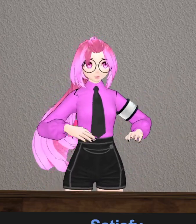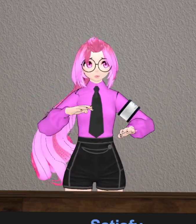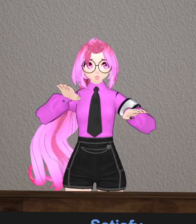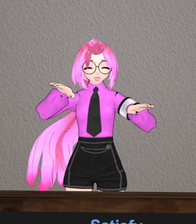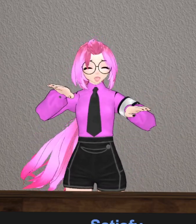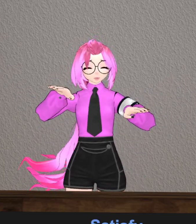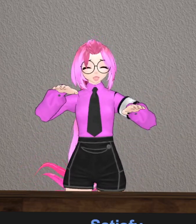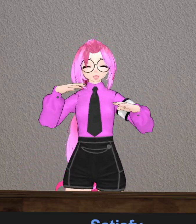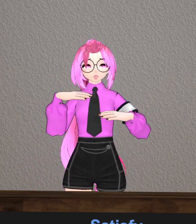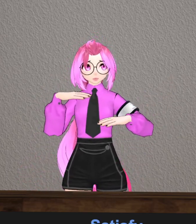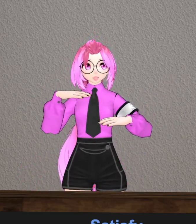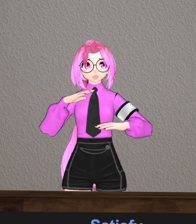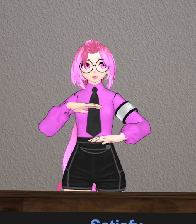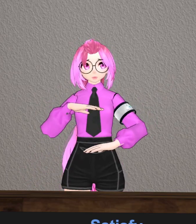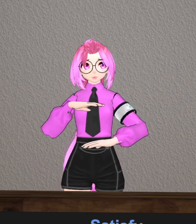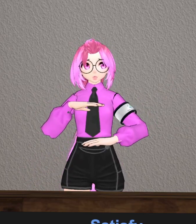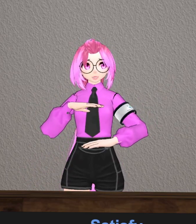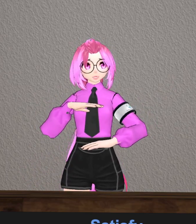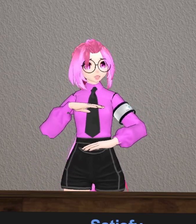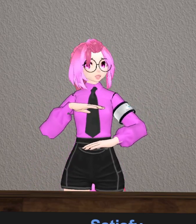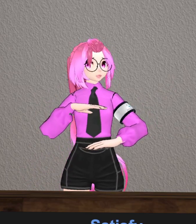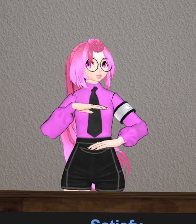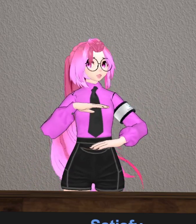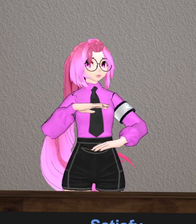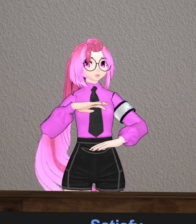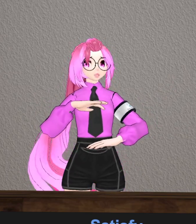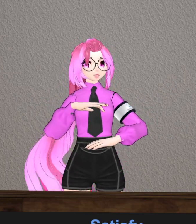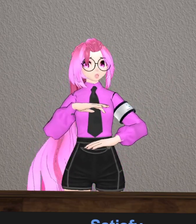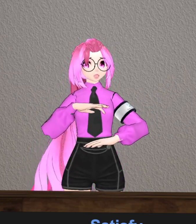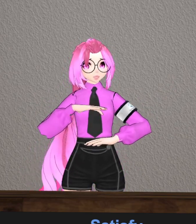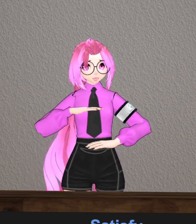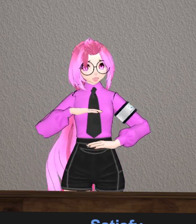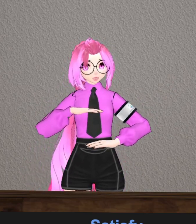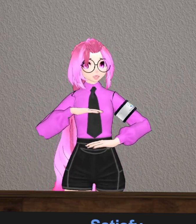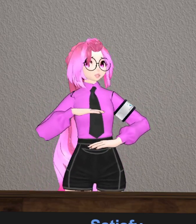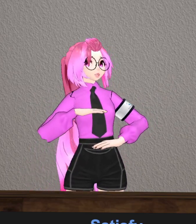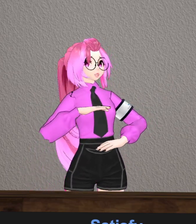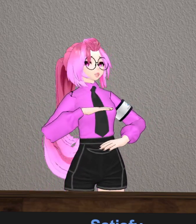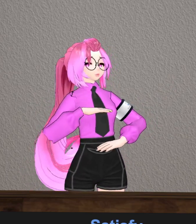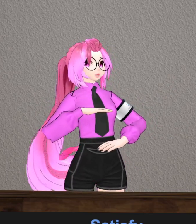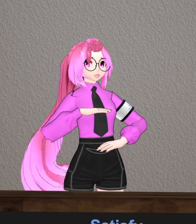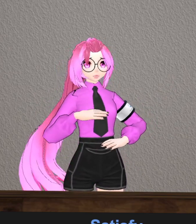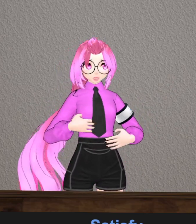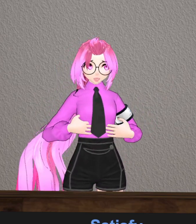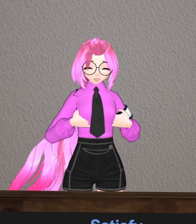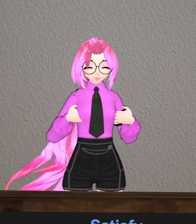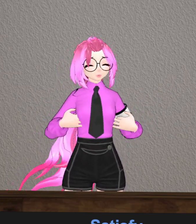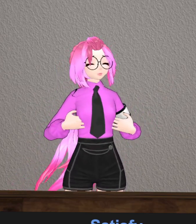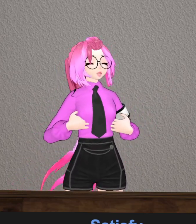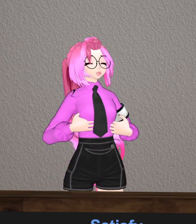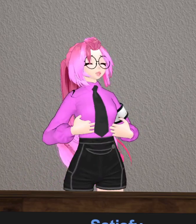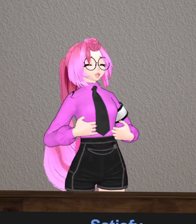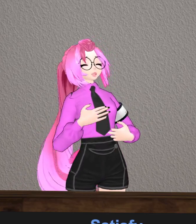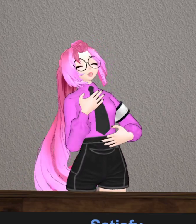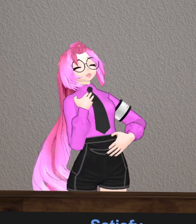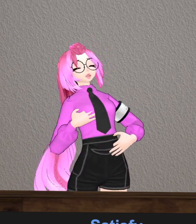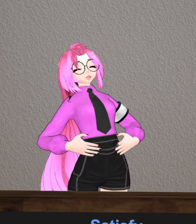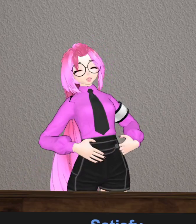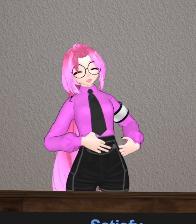we're not going in. We're starting here, and then we're touching my tummy and chest. Because imagine you just had like a really